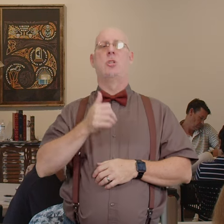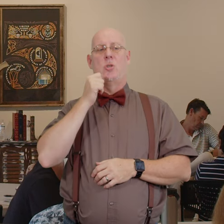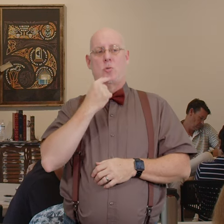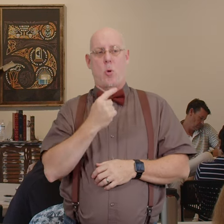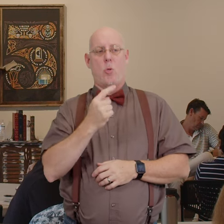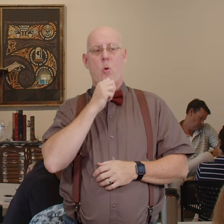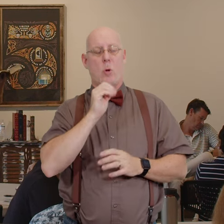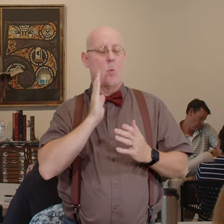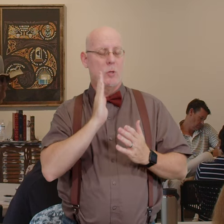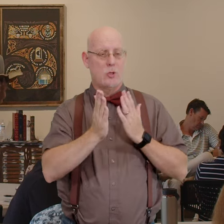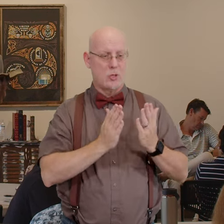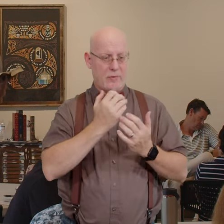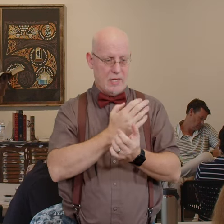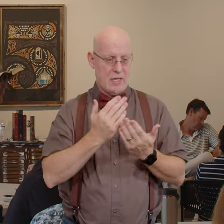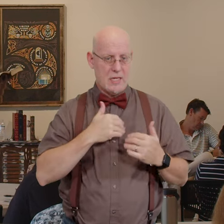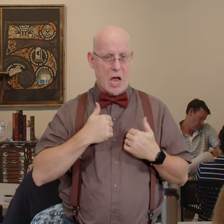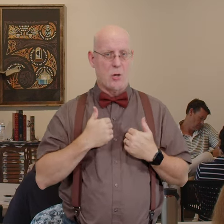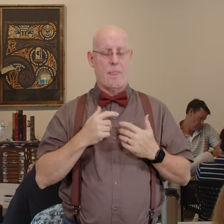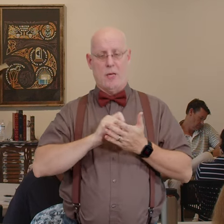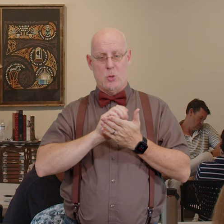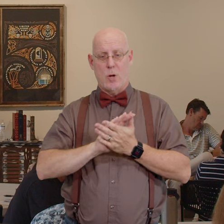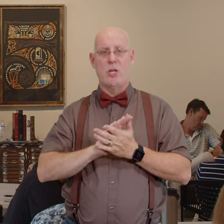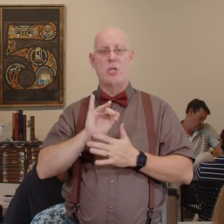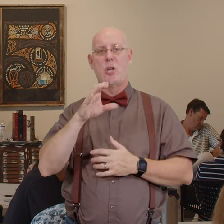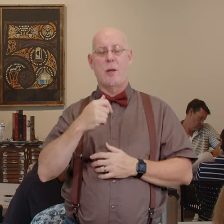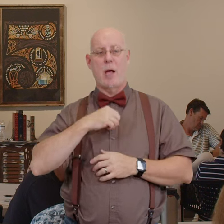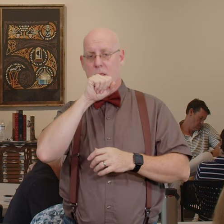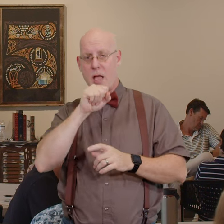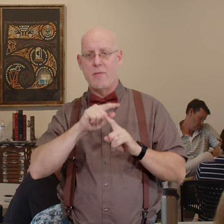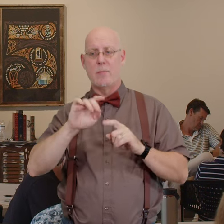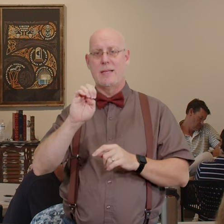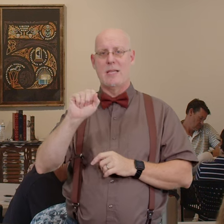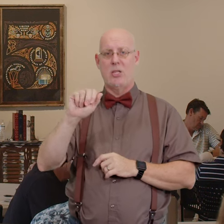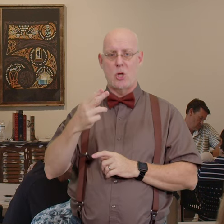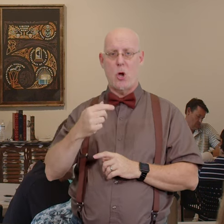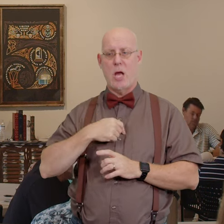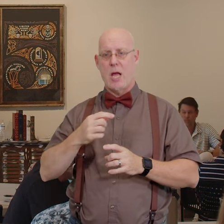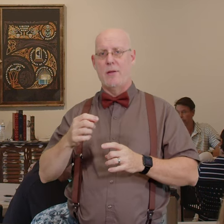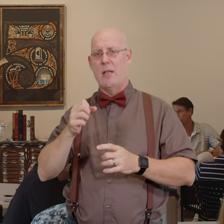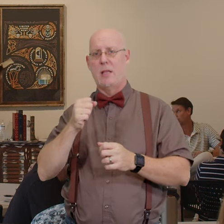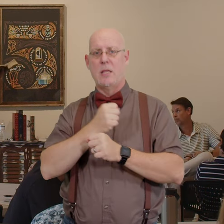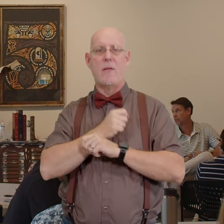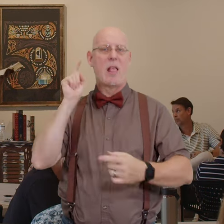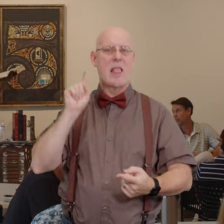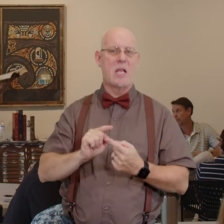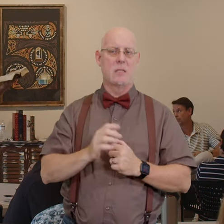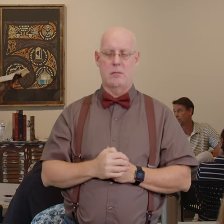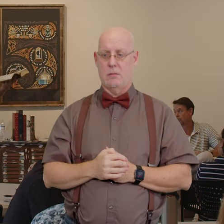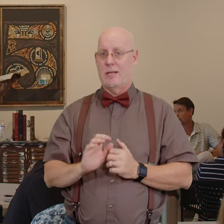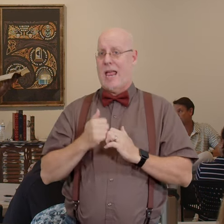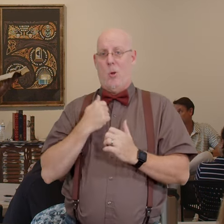She was told, the older will serve the younger. As it is written, Jacob have I loved, but Esau I have loved